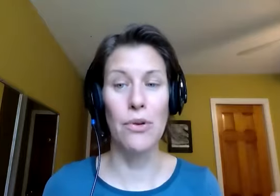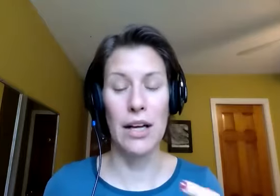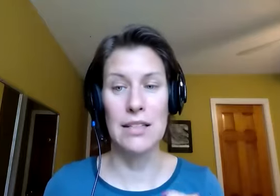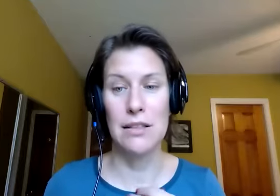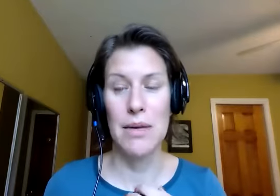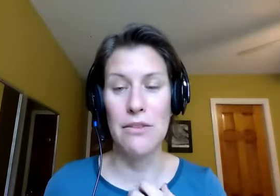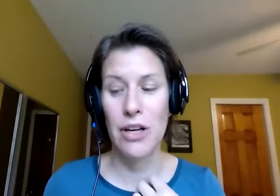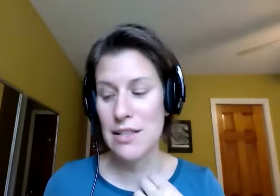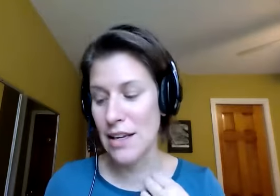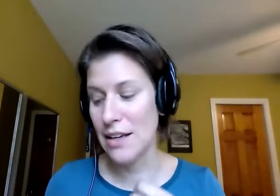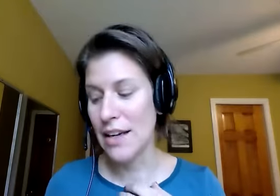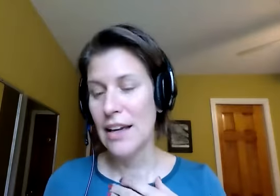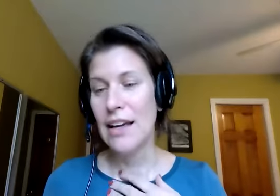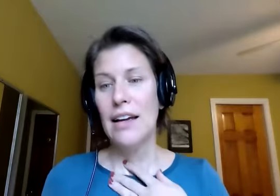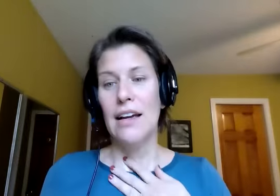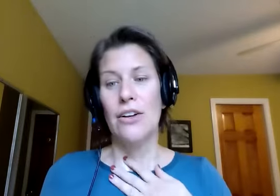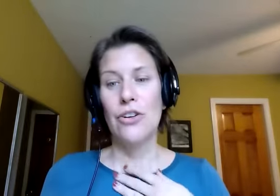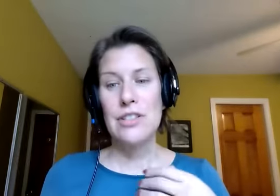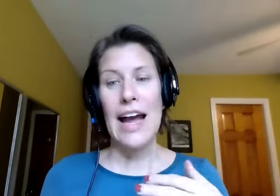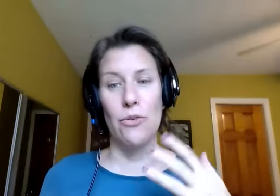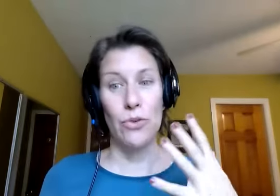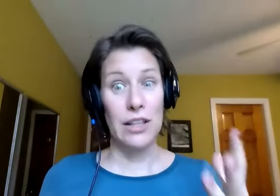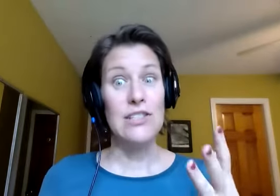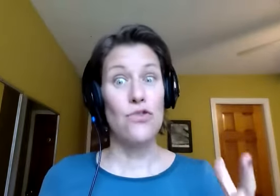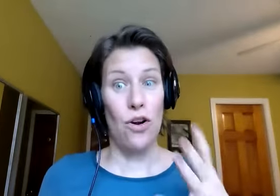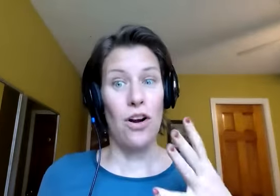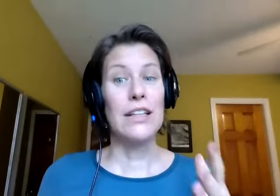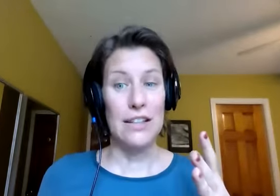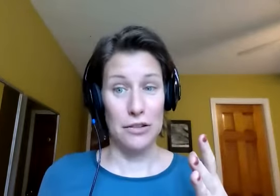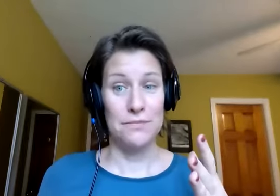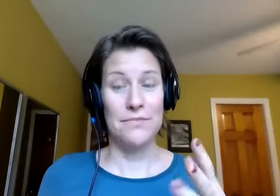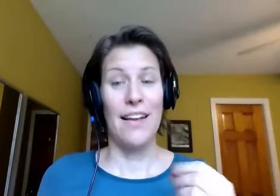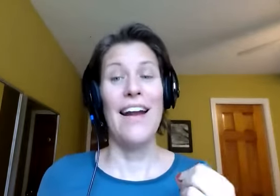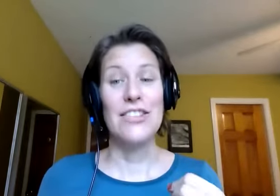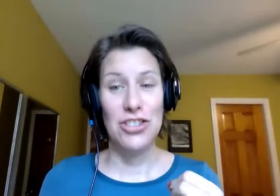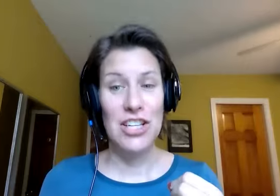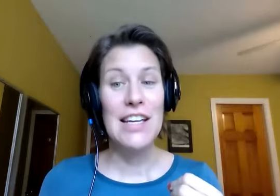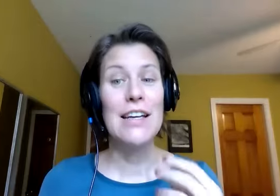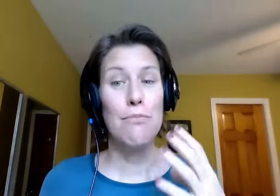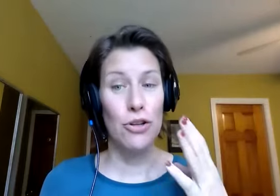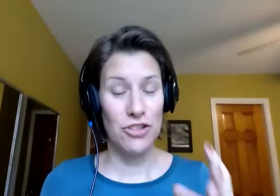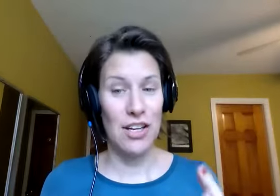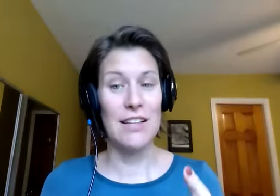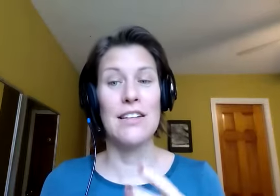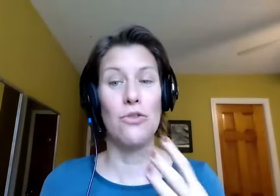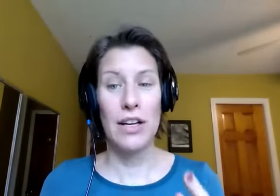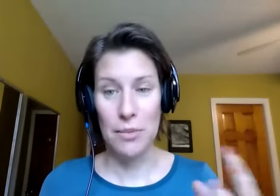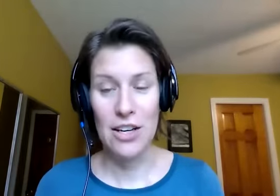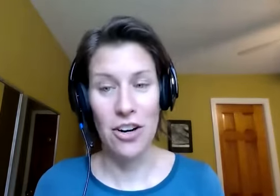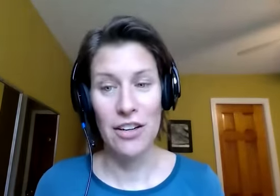and got to make friends and girls, I had a really strong leader and she pushed us incredibly hard